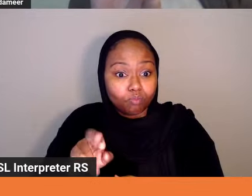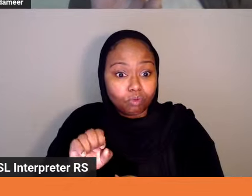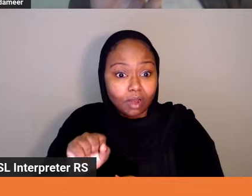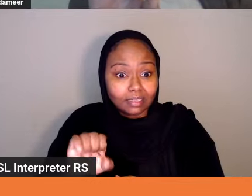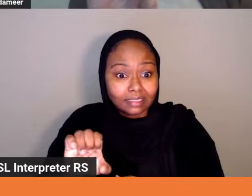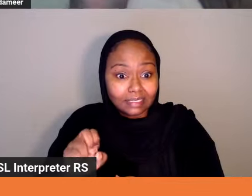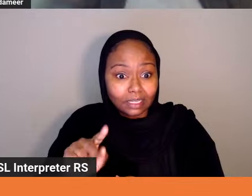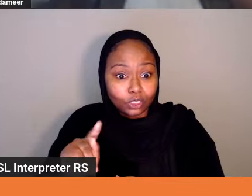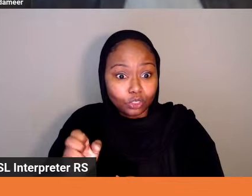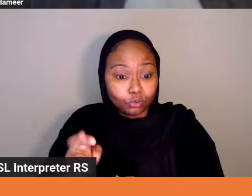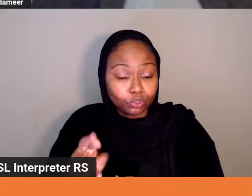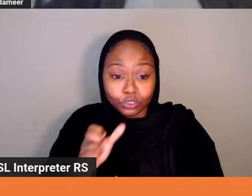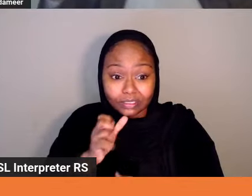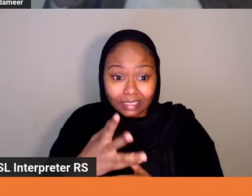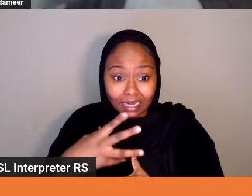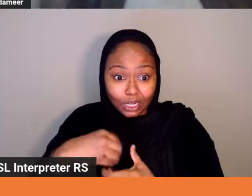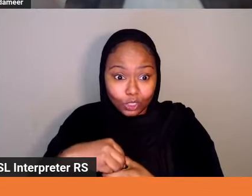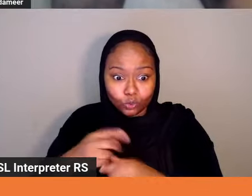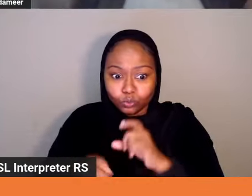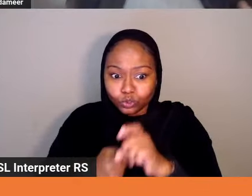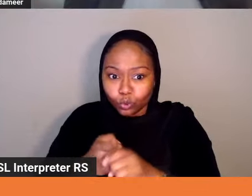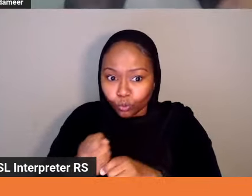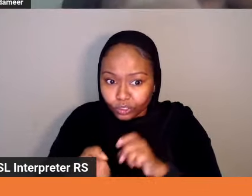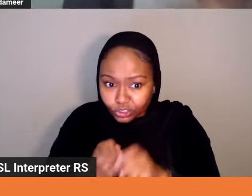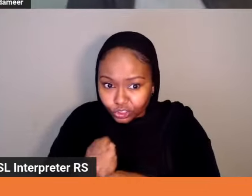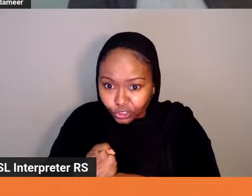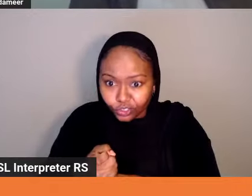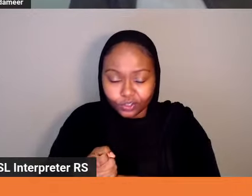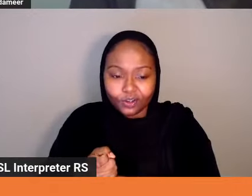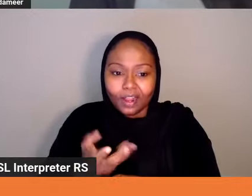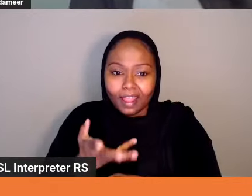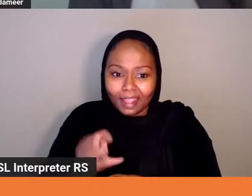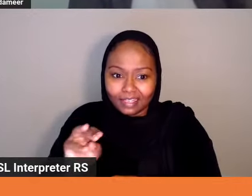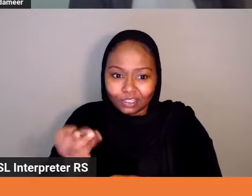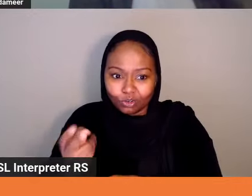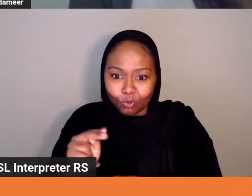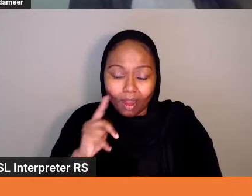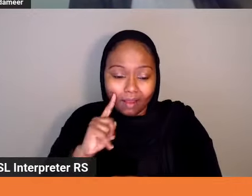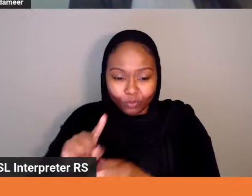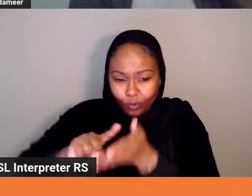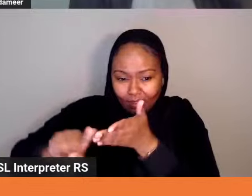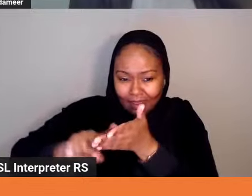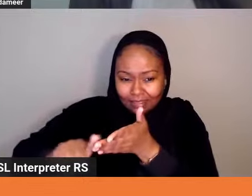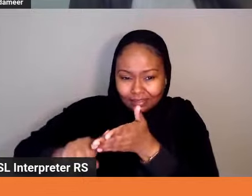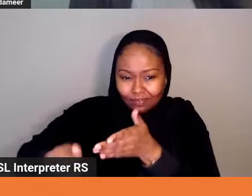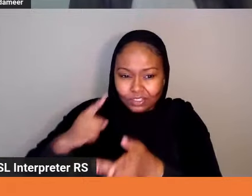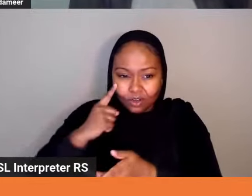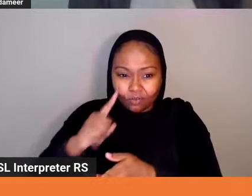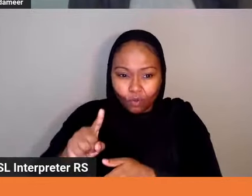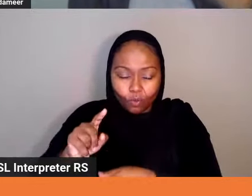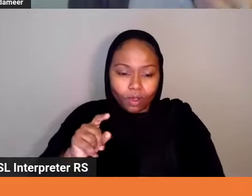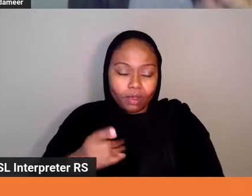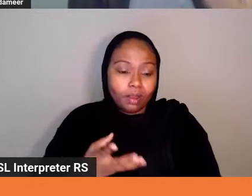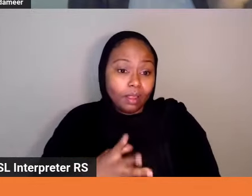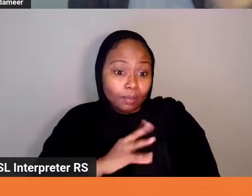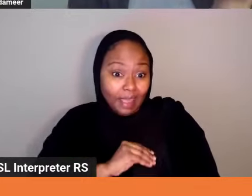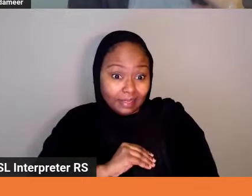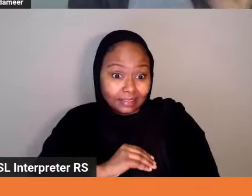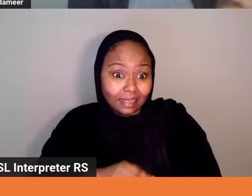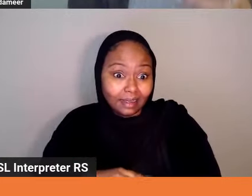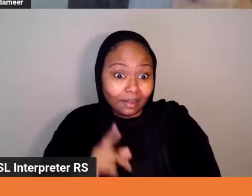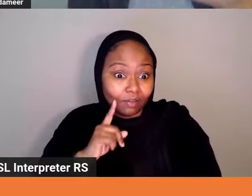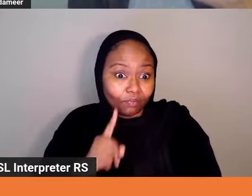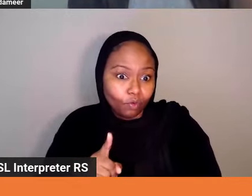so far torture as a crime for the investigation for the case of Palestine, for